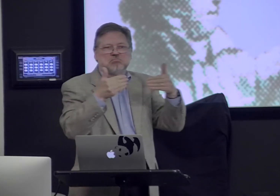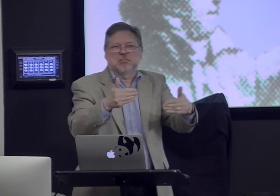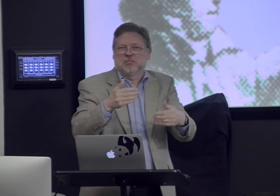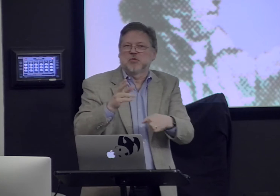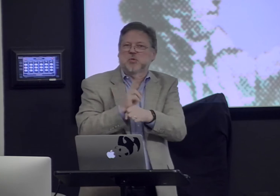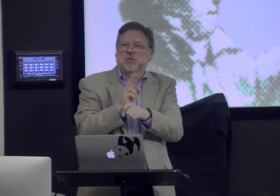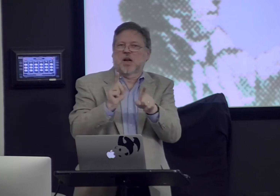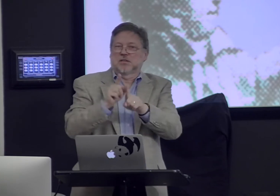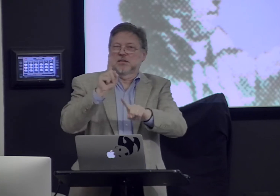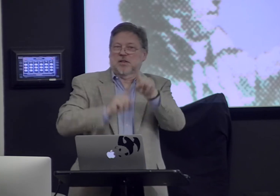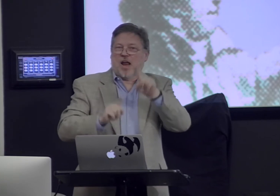both depiction